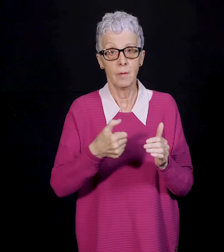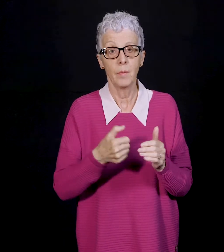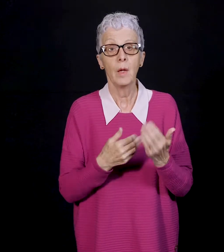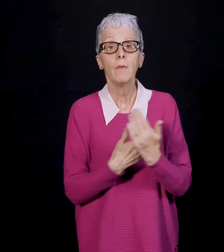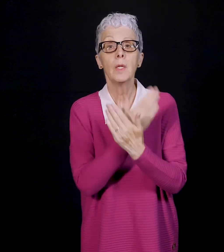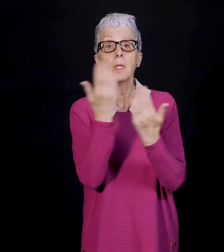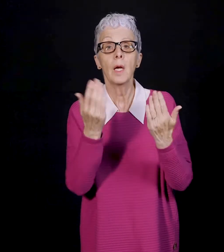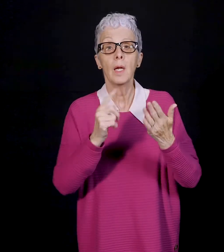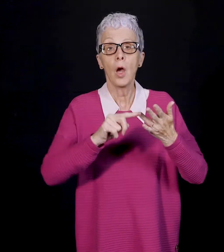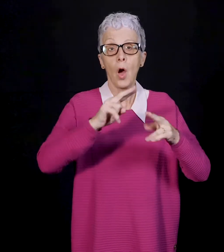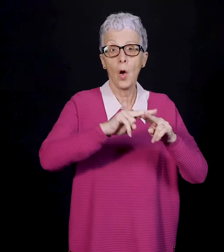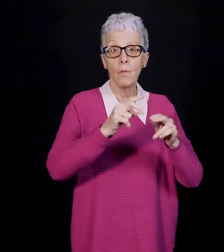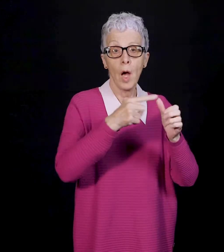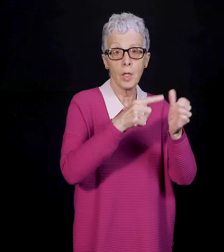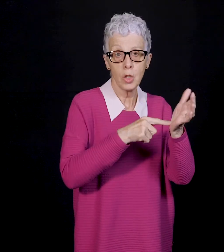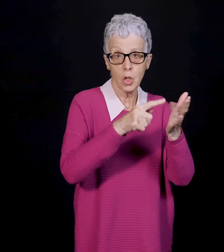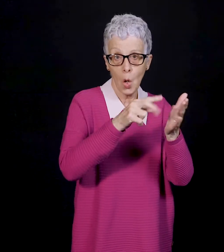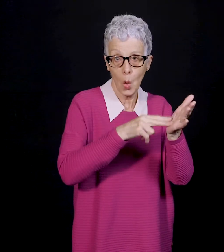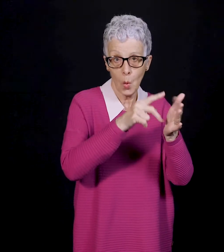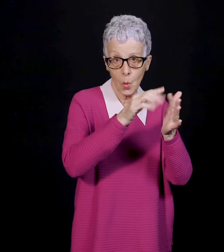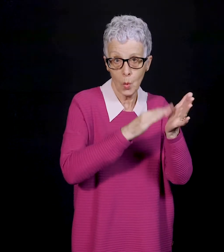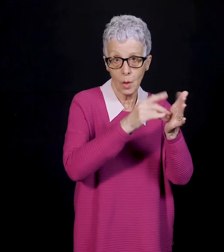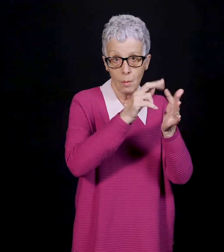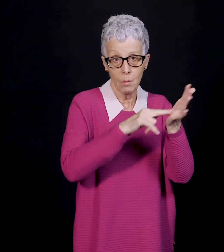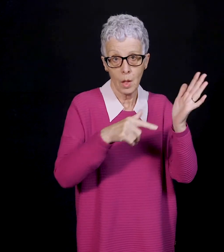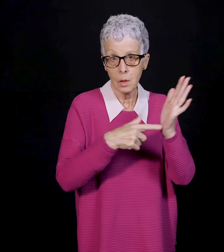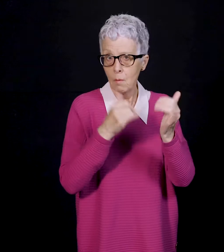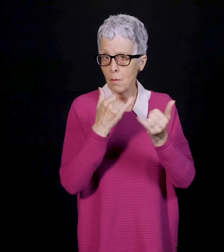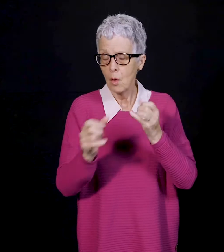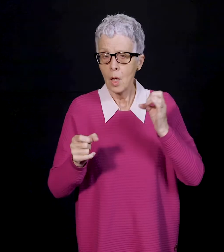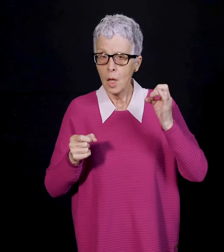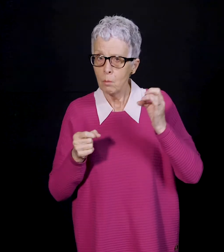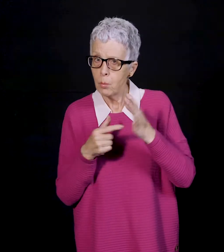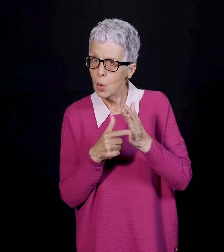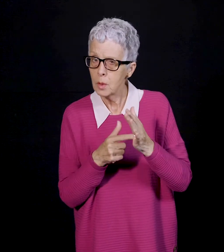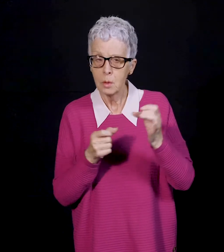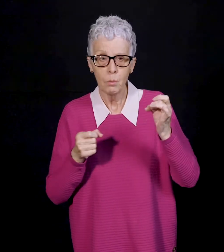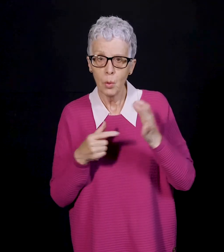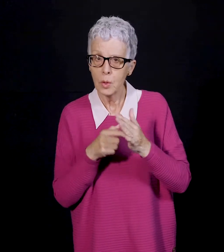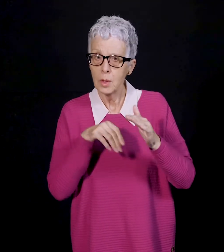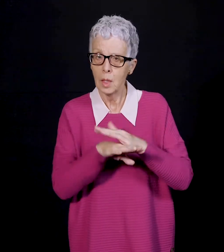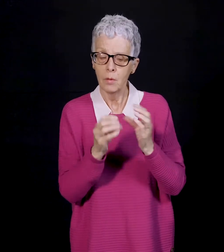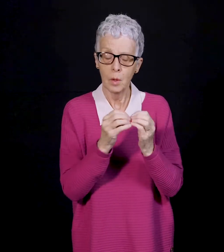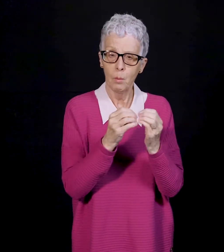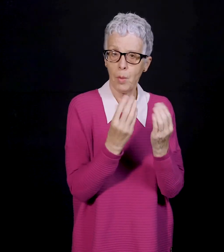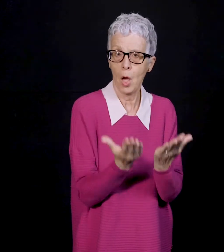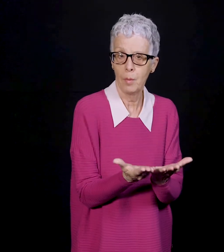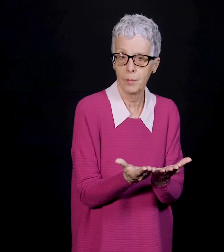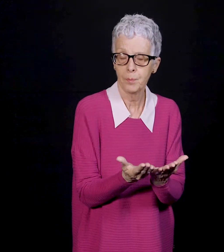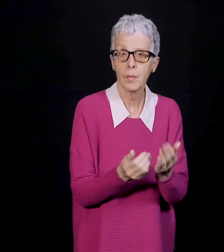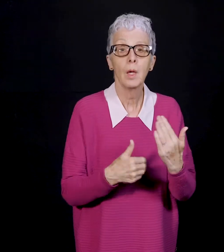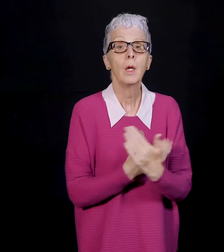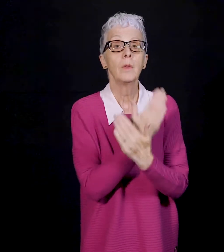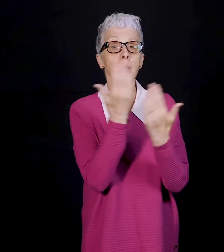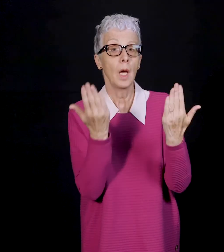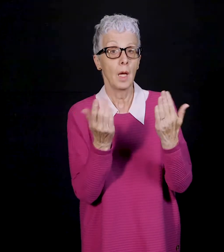of Atonement. Now this is one of those really foundational doctrines in the scriptures. In fact, the Day of